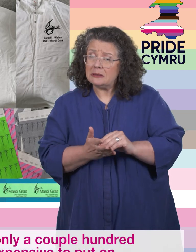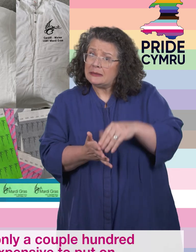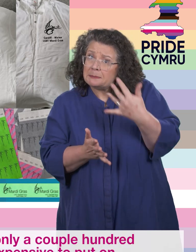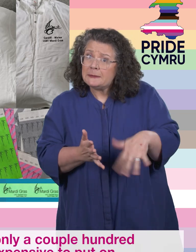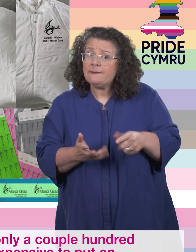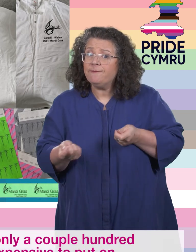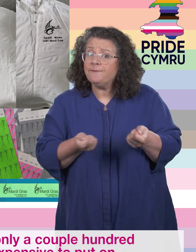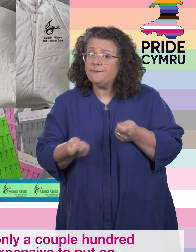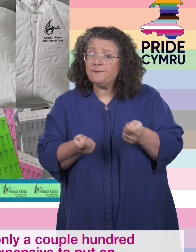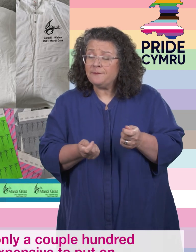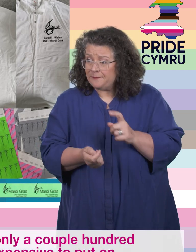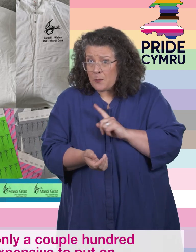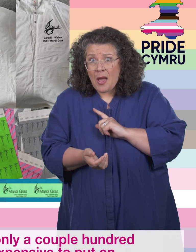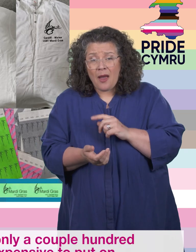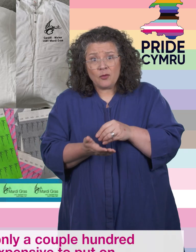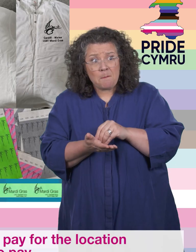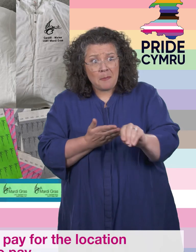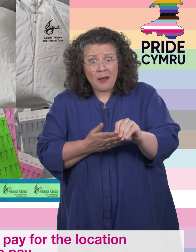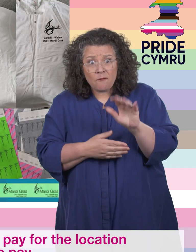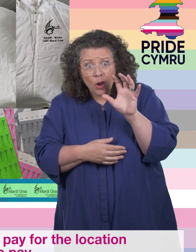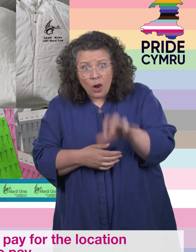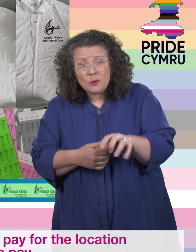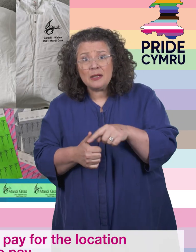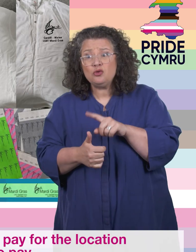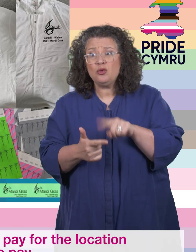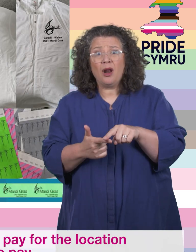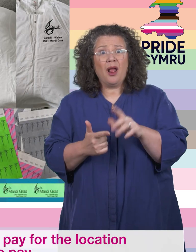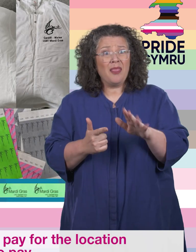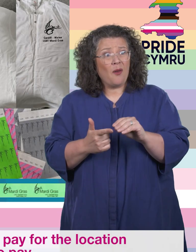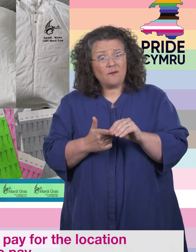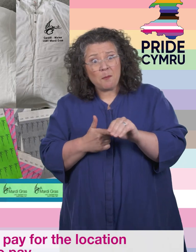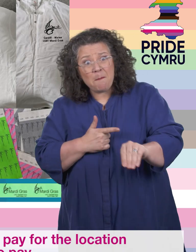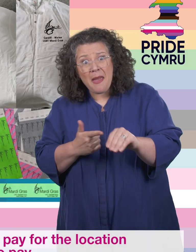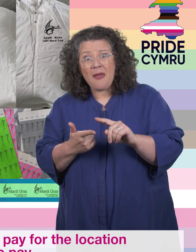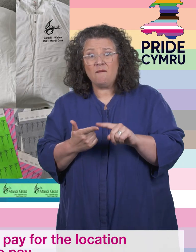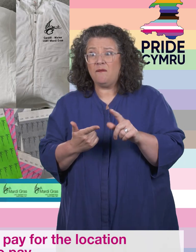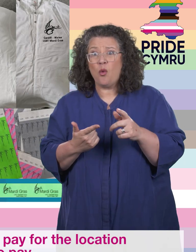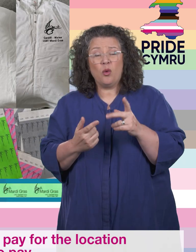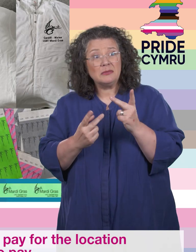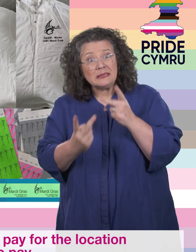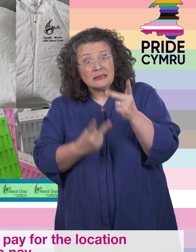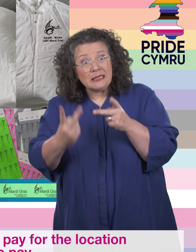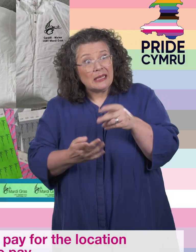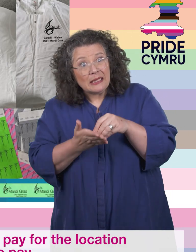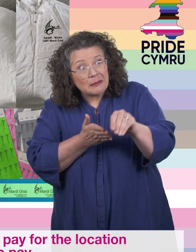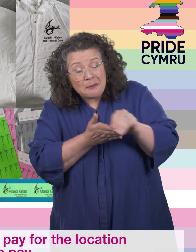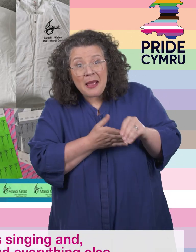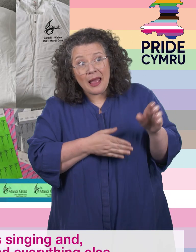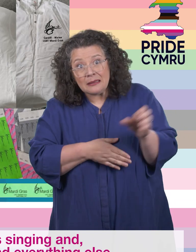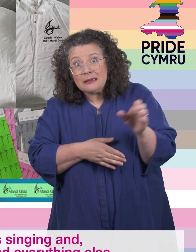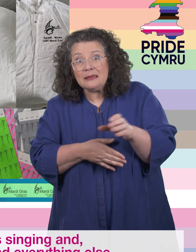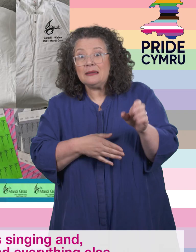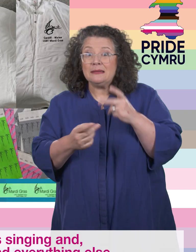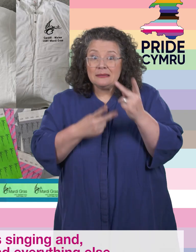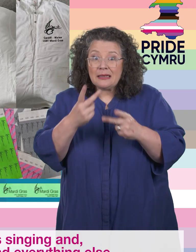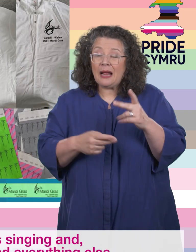go, they are horrendously expensive to go on. They are so expensive. You have to pay for the location, and then you have to pay for all sorts